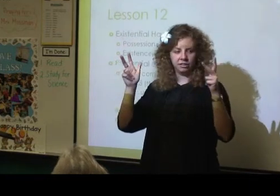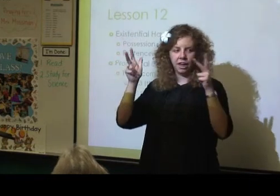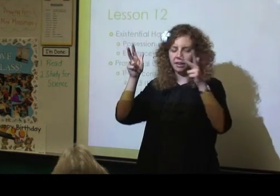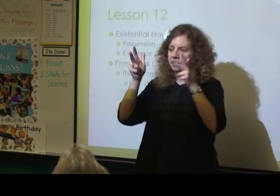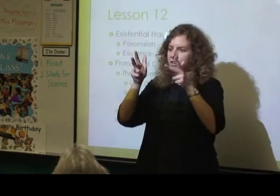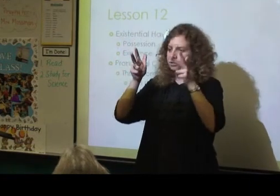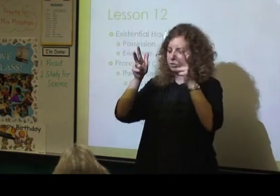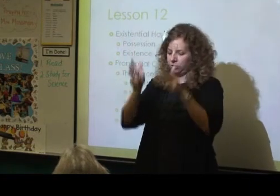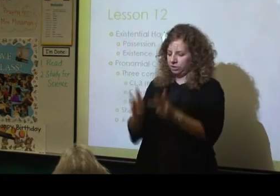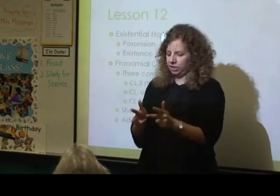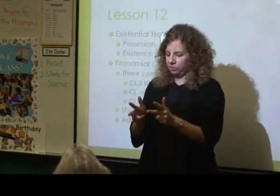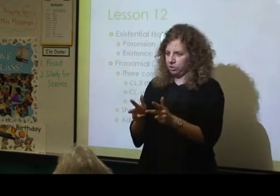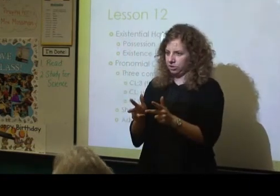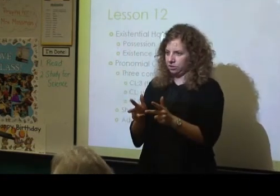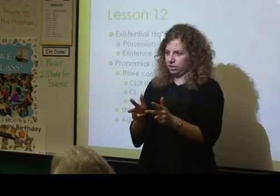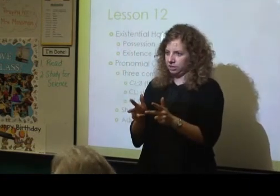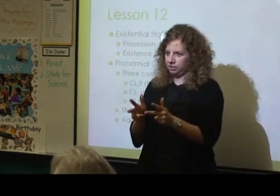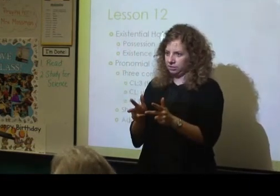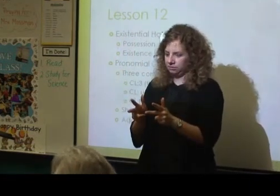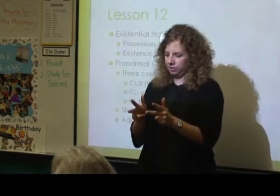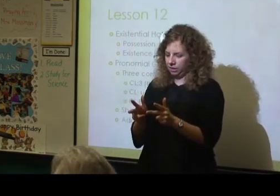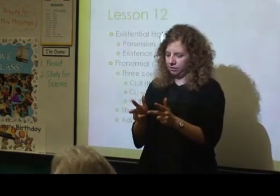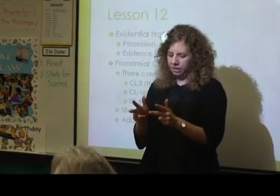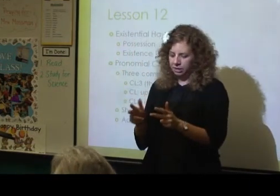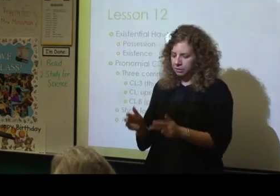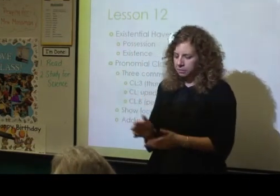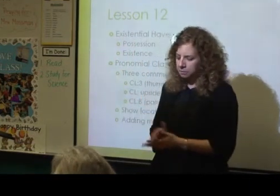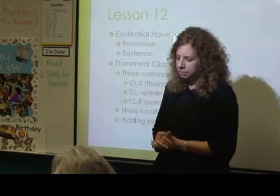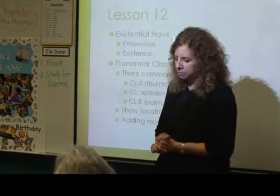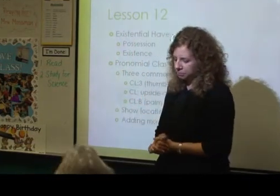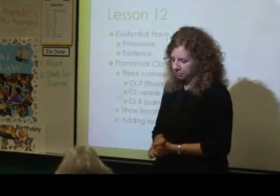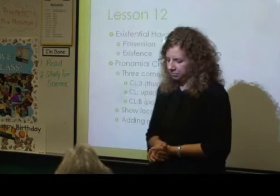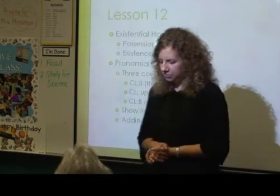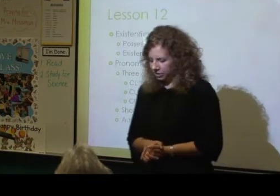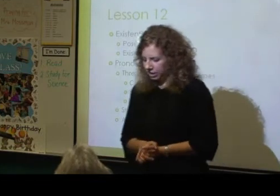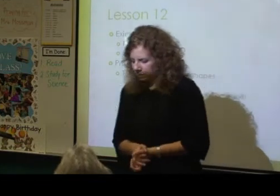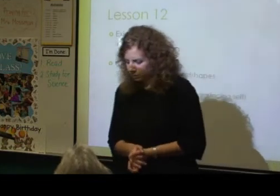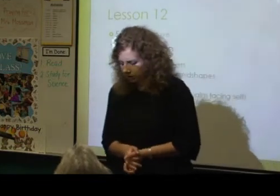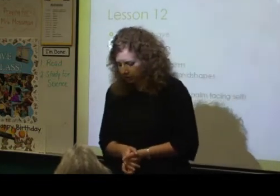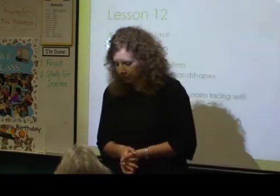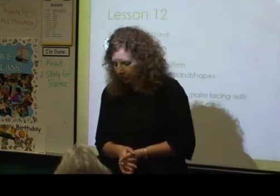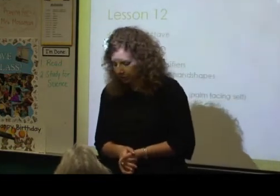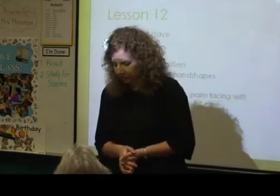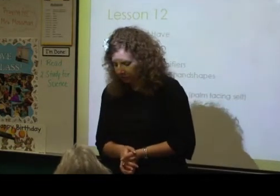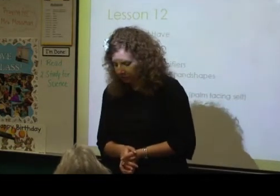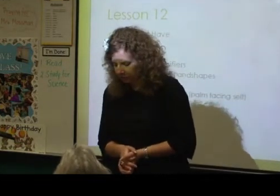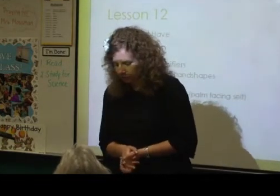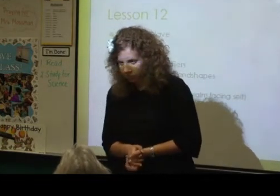that, so they're next to each other like this, okay? The next one says two vehicles, one in